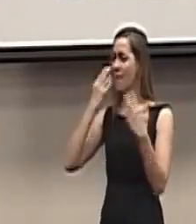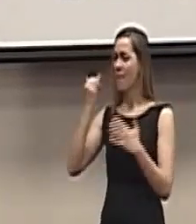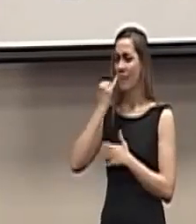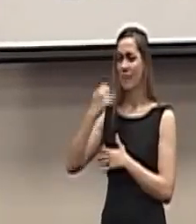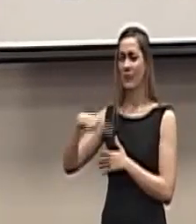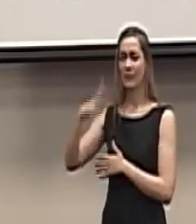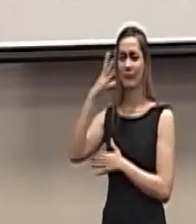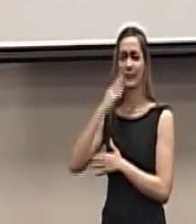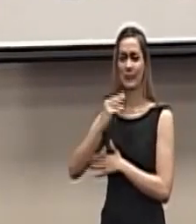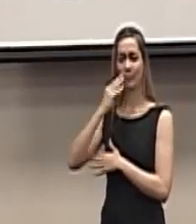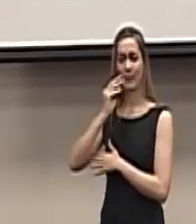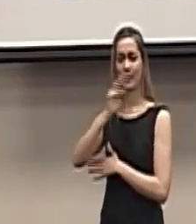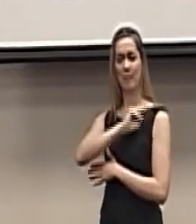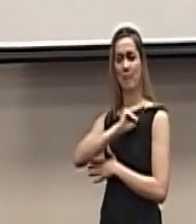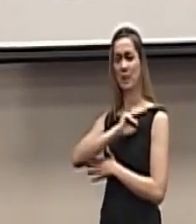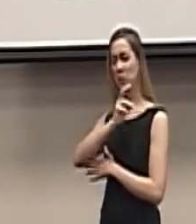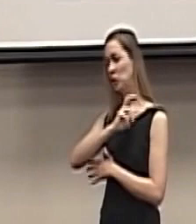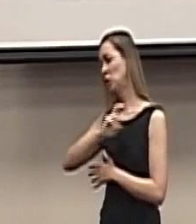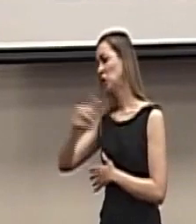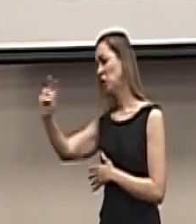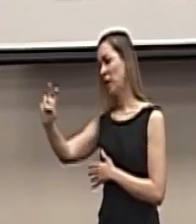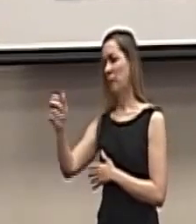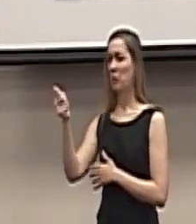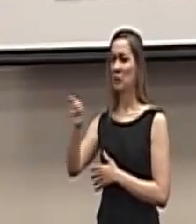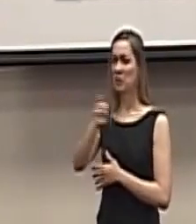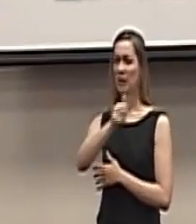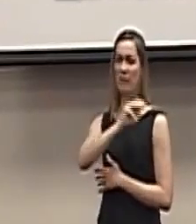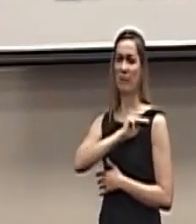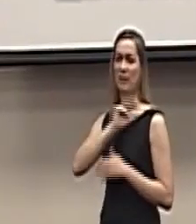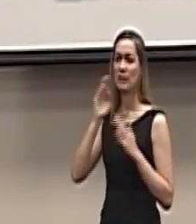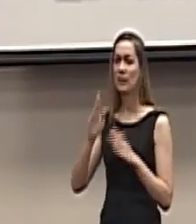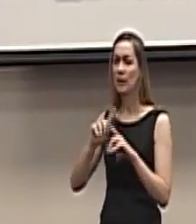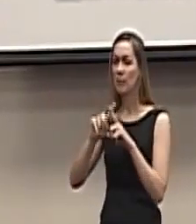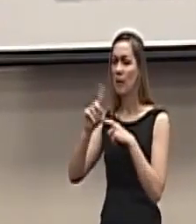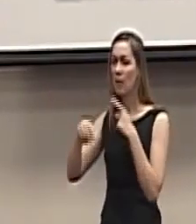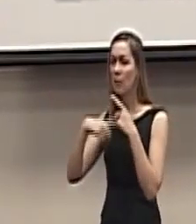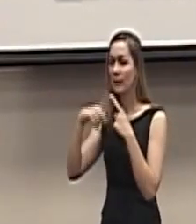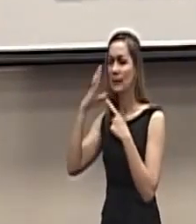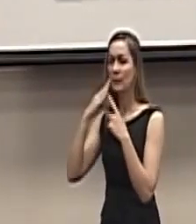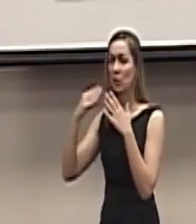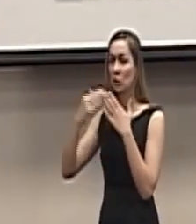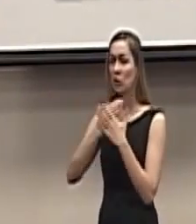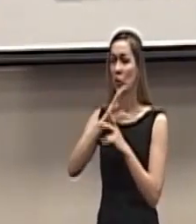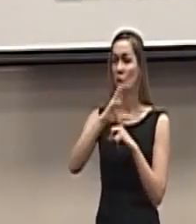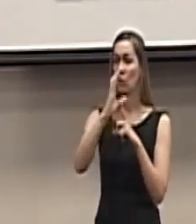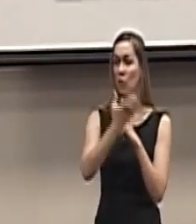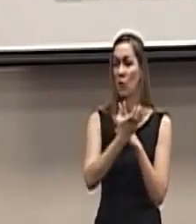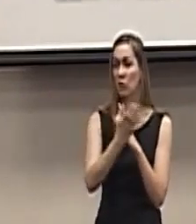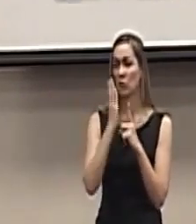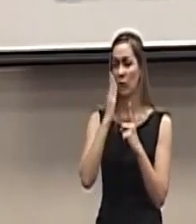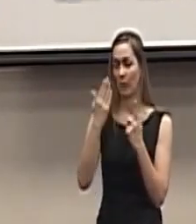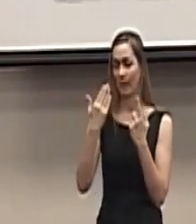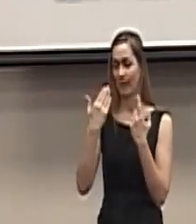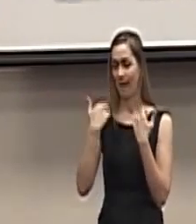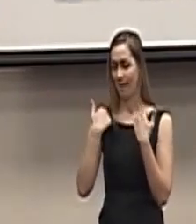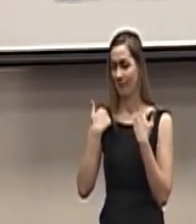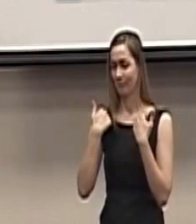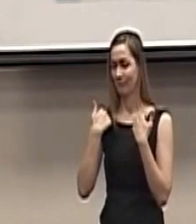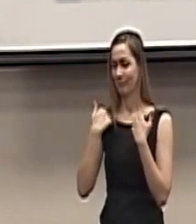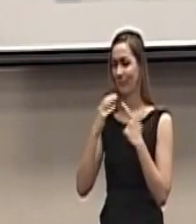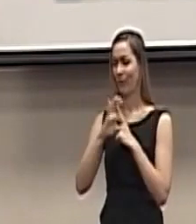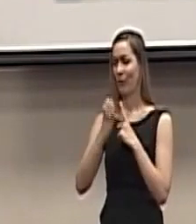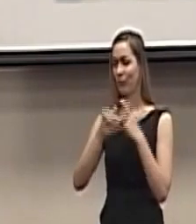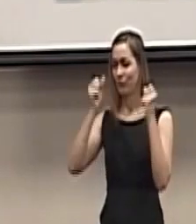been a missionary, but anytime you're changing from one culture to another, you go through a little bit of this experience. Sometimes a little bit, sometimes a